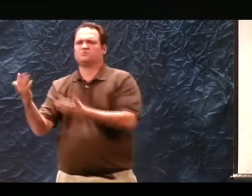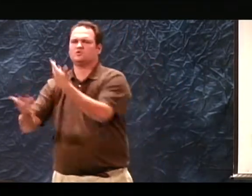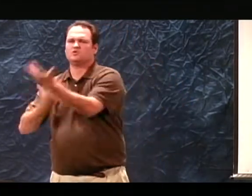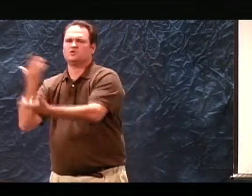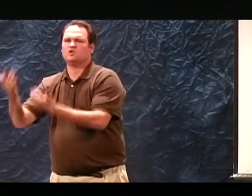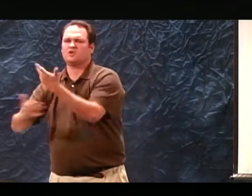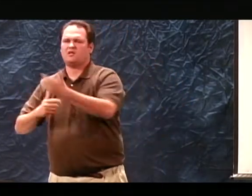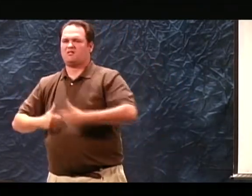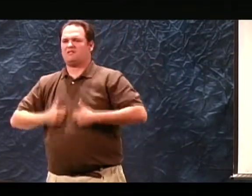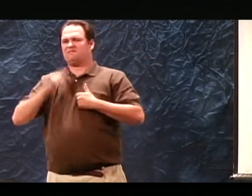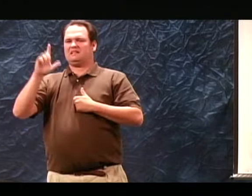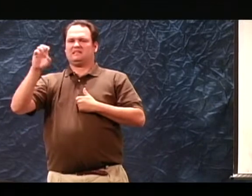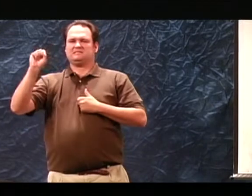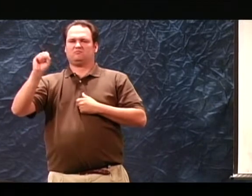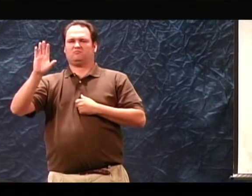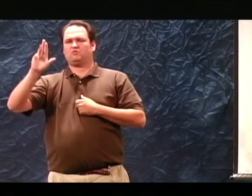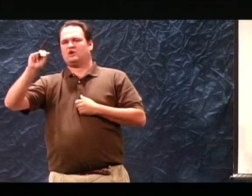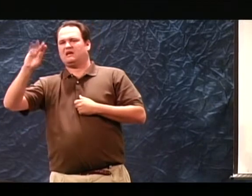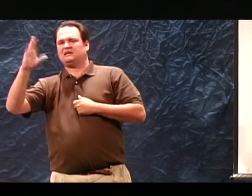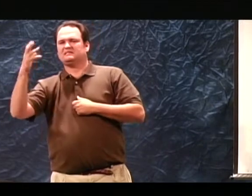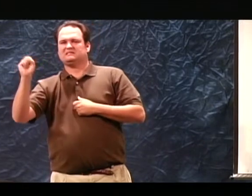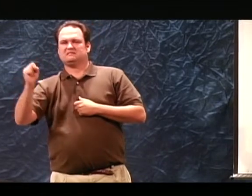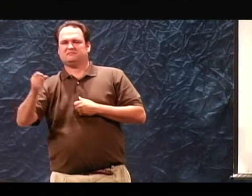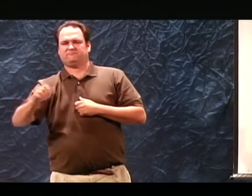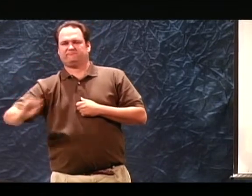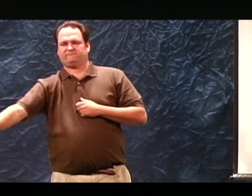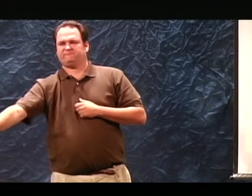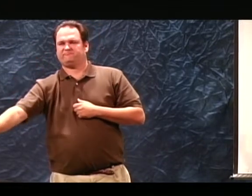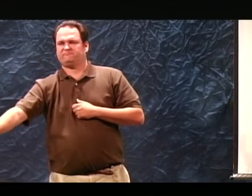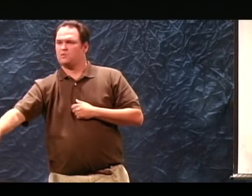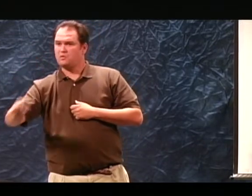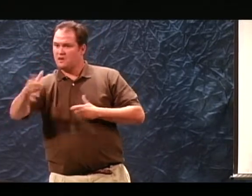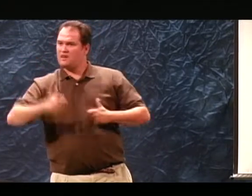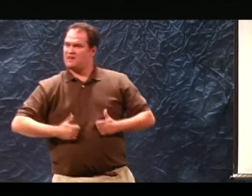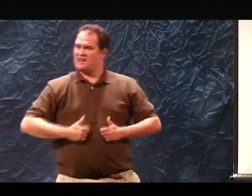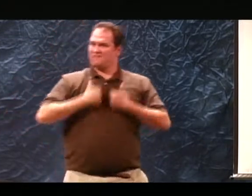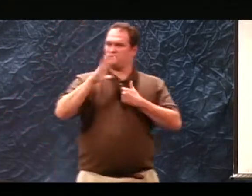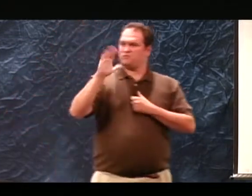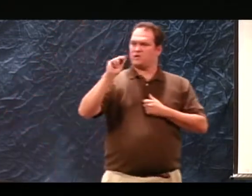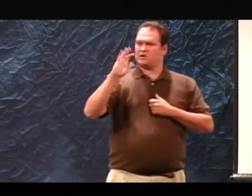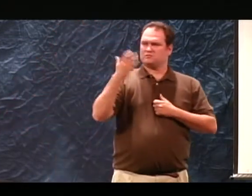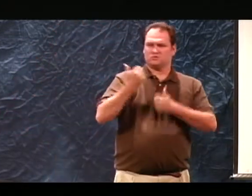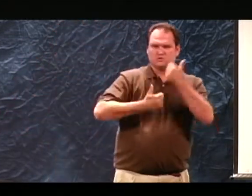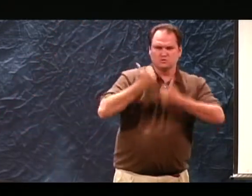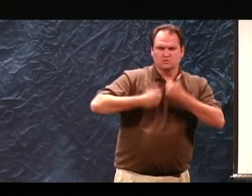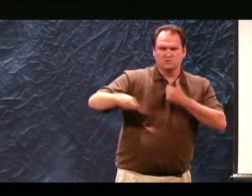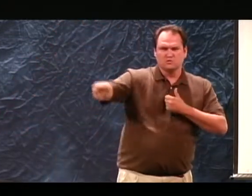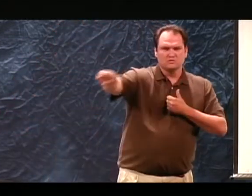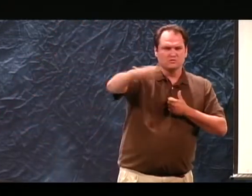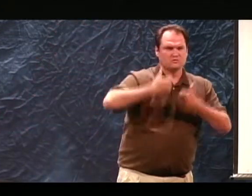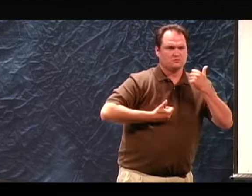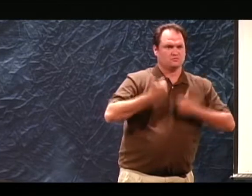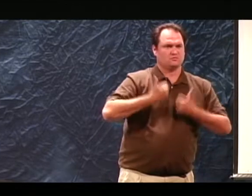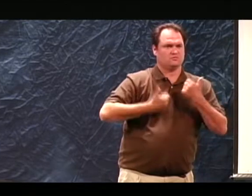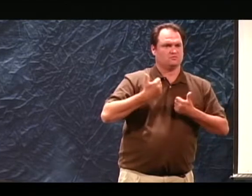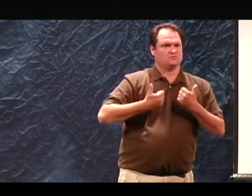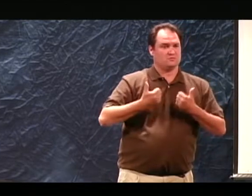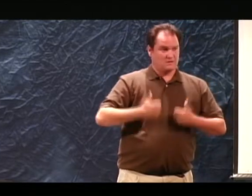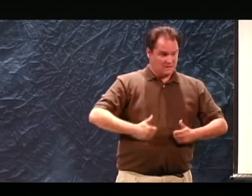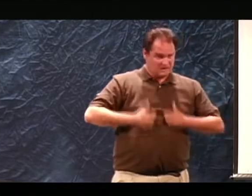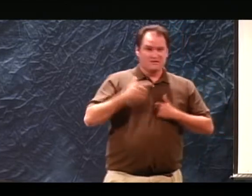life you are without life you will be thrown into the fire so which are you are you